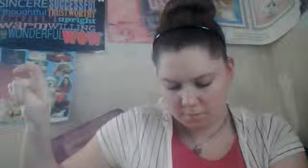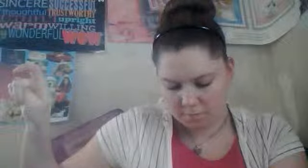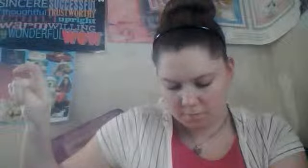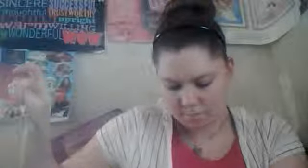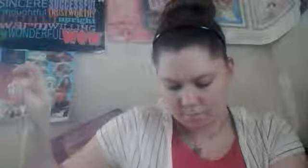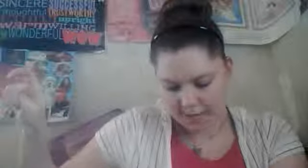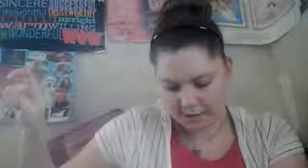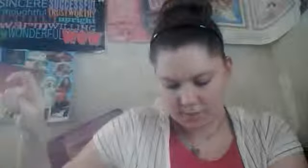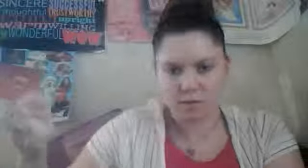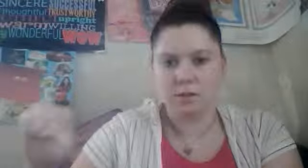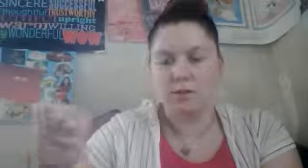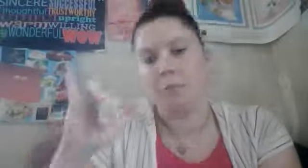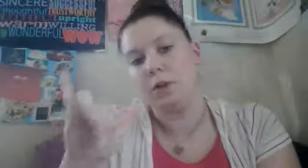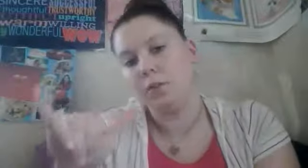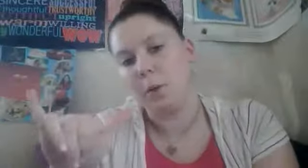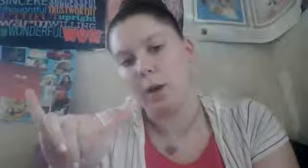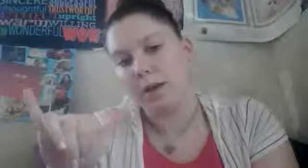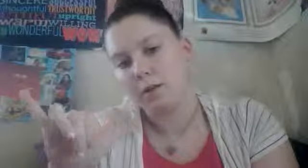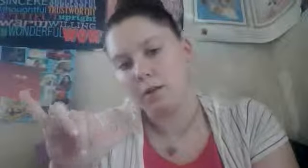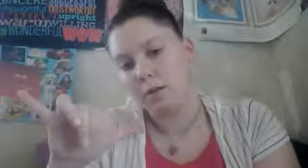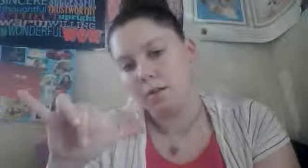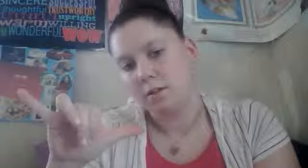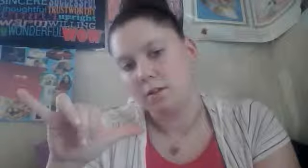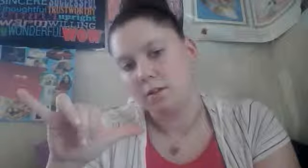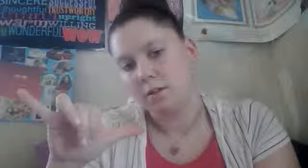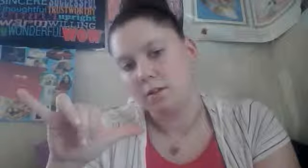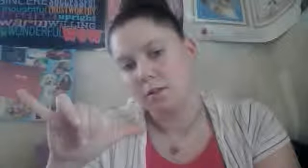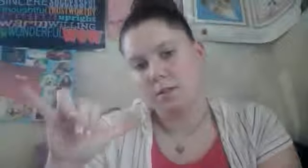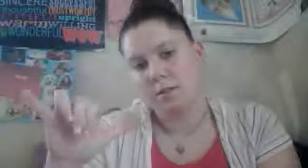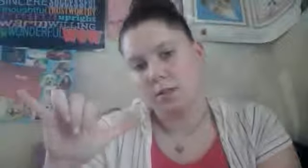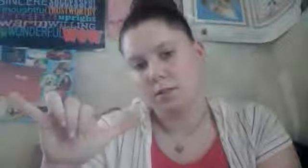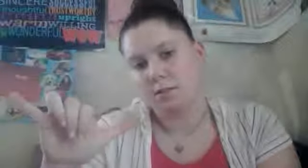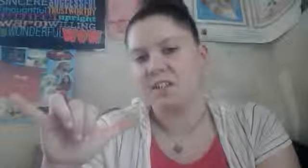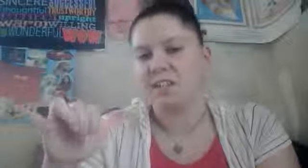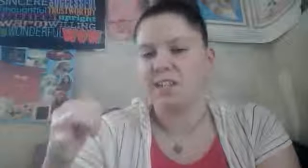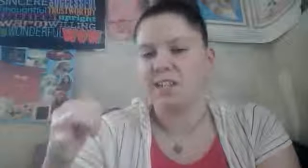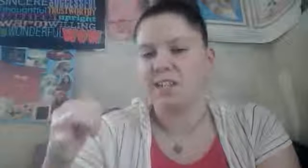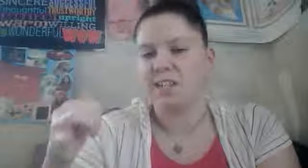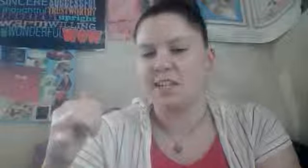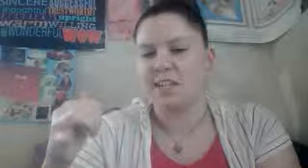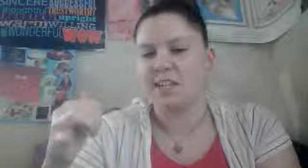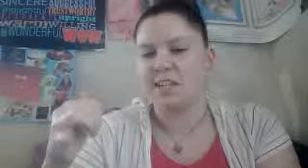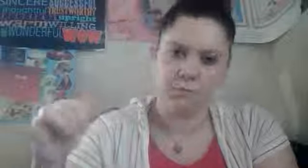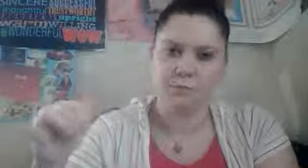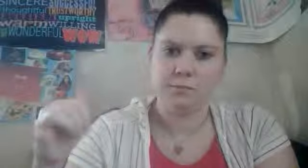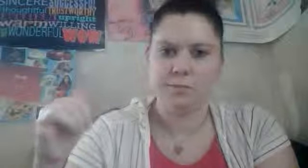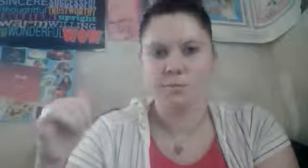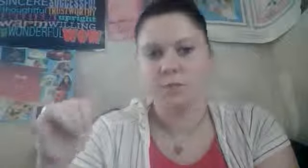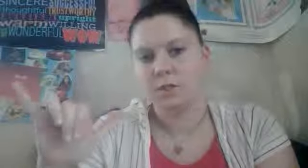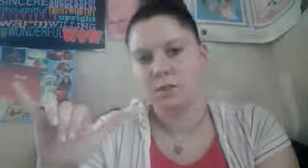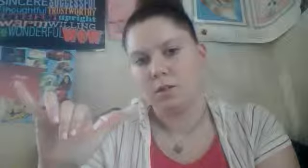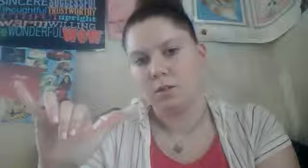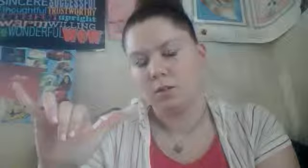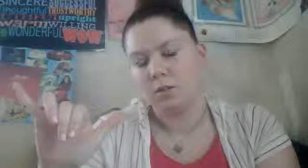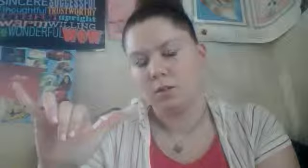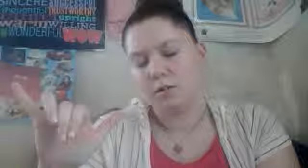So there's X. Now we all know Y. It's almost like you're saying so. So there's